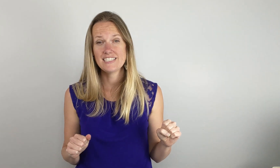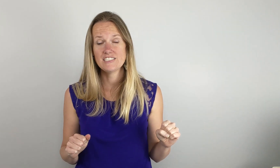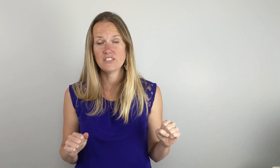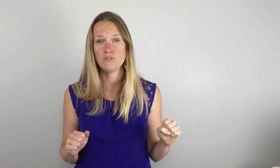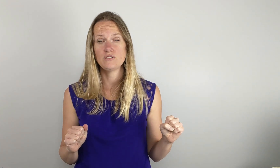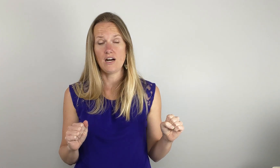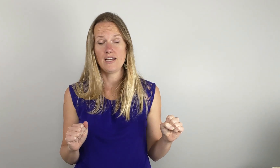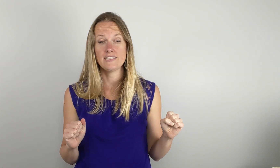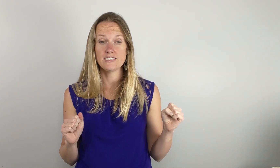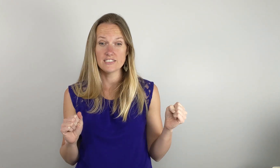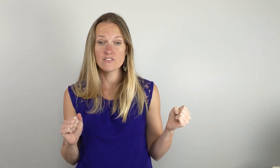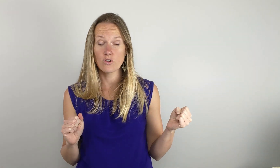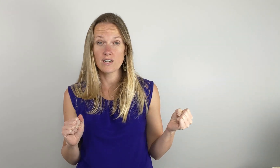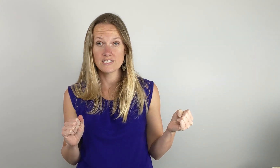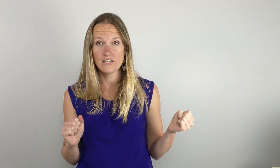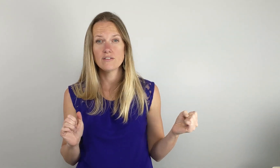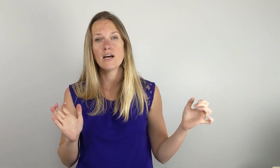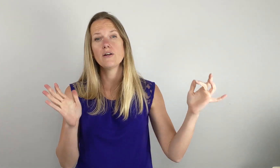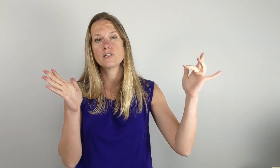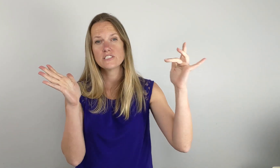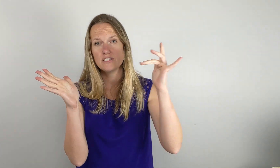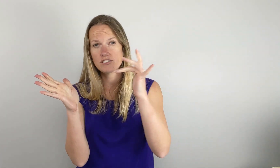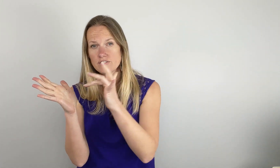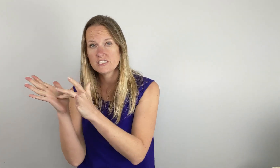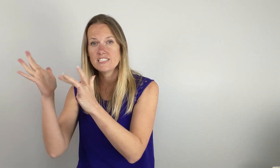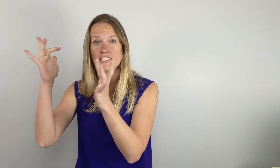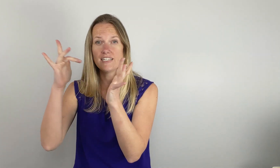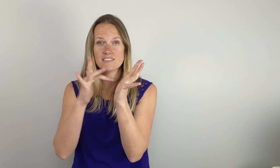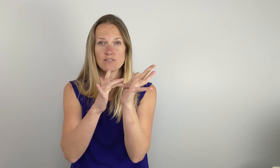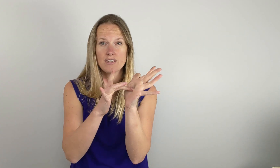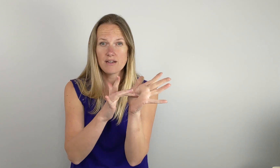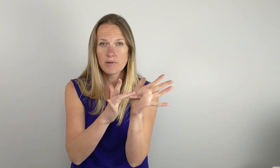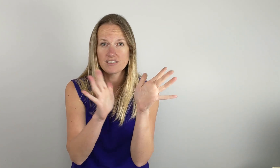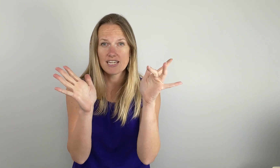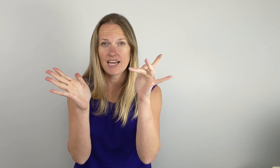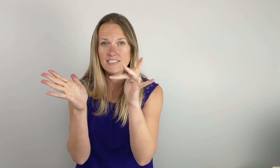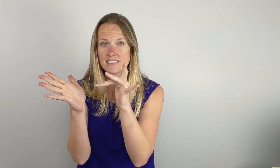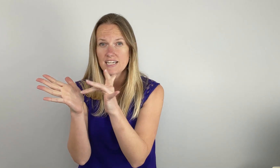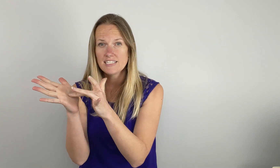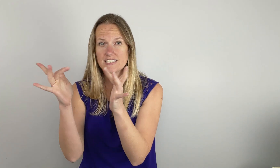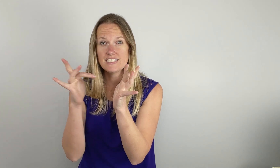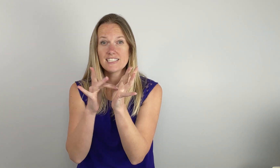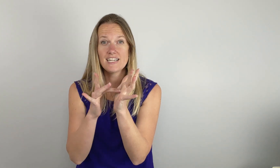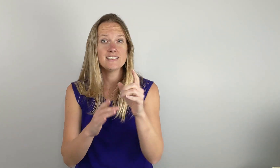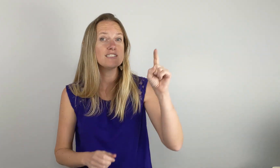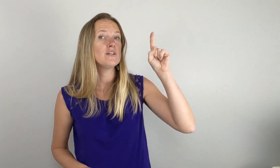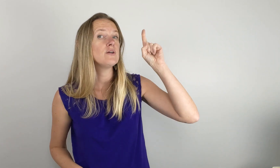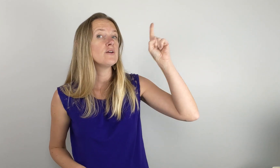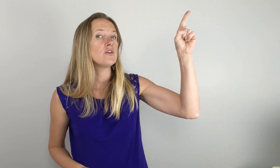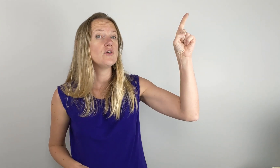Jesus, you died. Jesus, for our sake you died. We're just going to do Jesus, so the nail-pierced hands. Jesus,